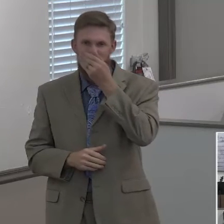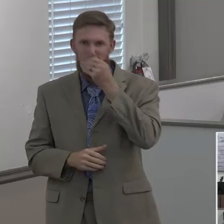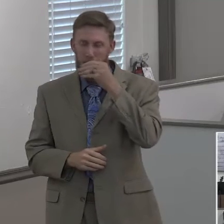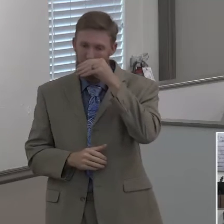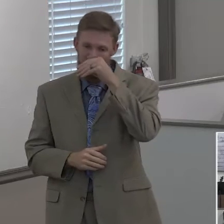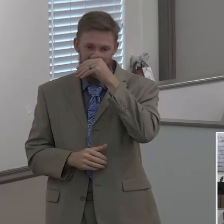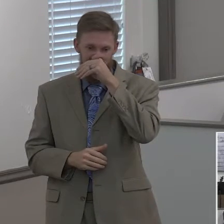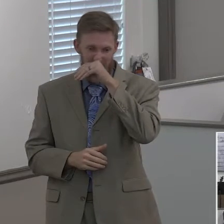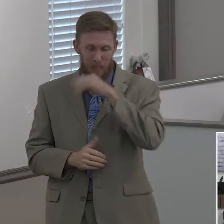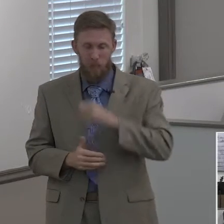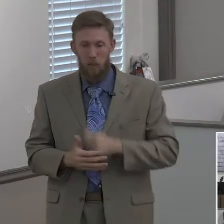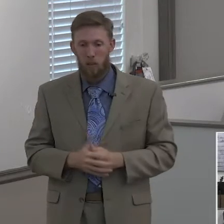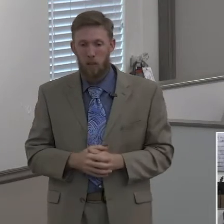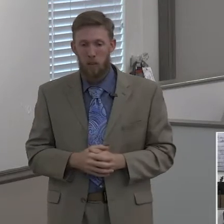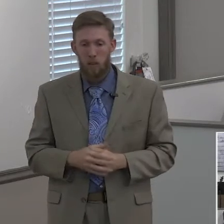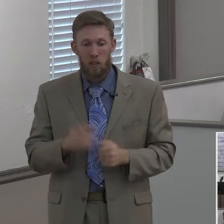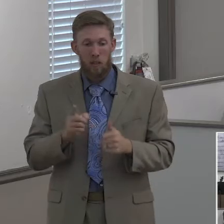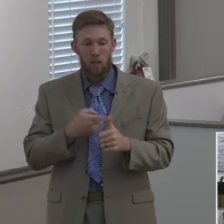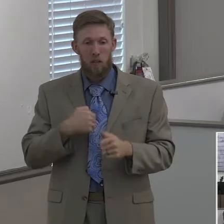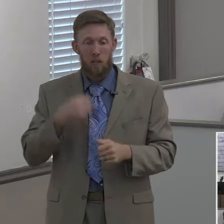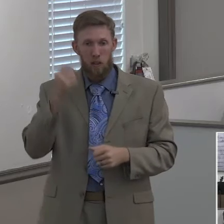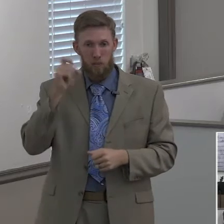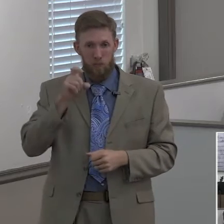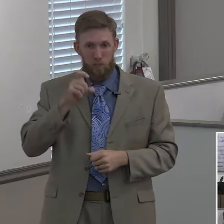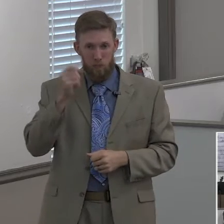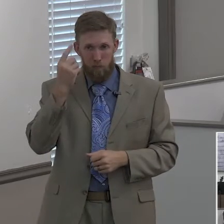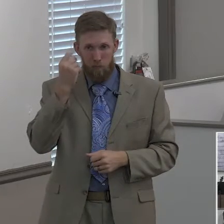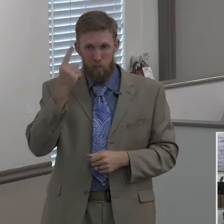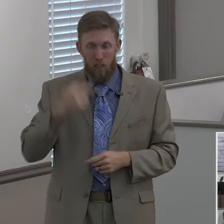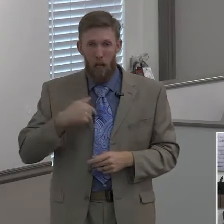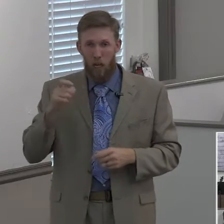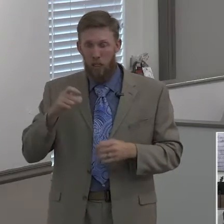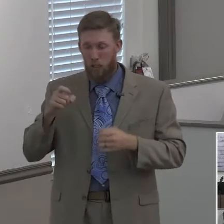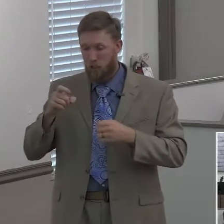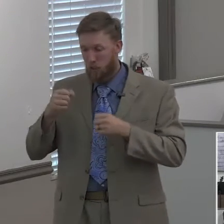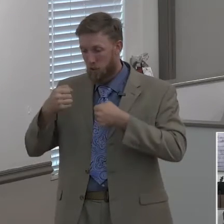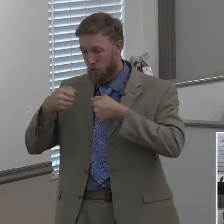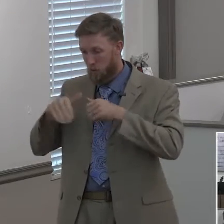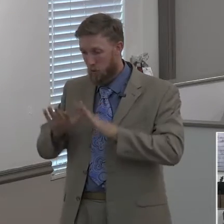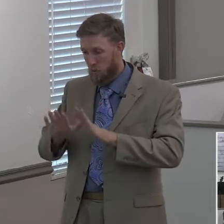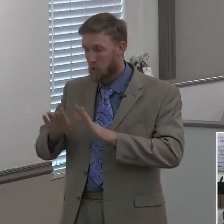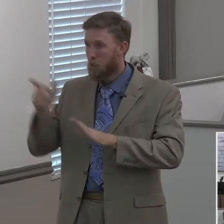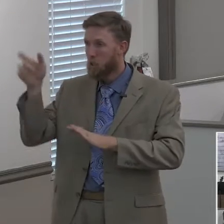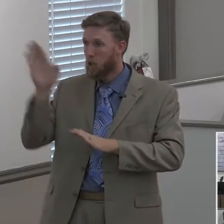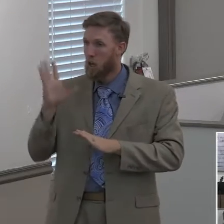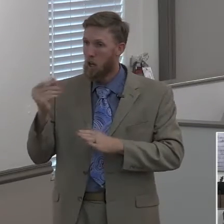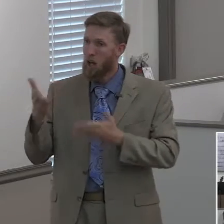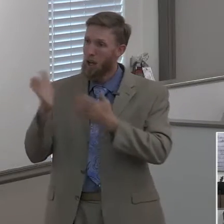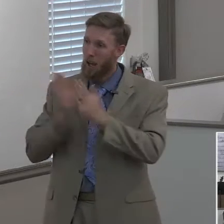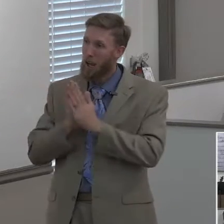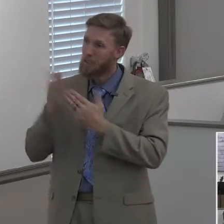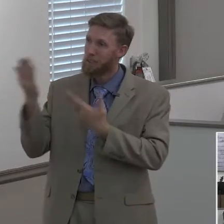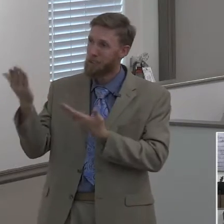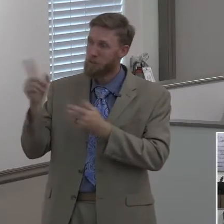have to realize is I need to understand I've got to learn to submit myself to God and ask God the